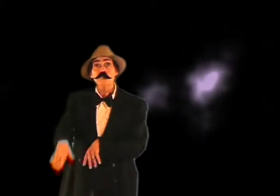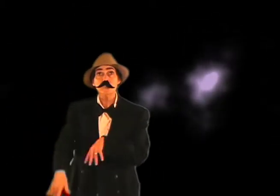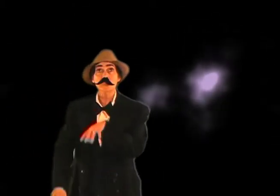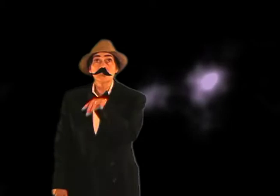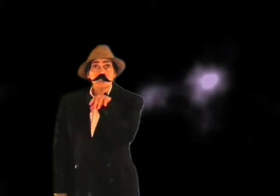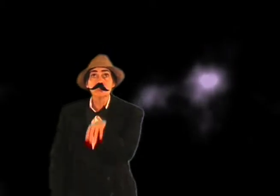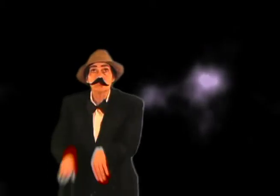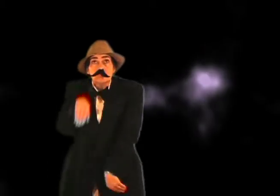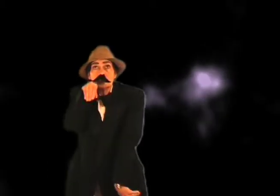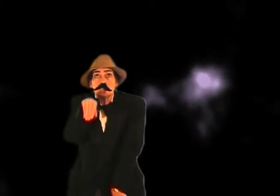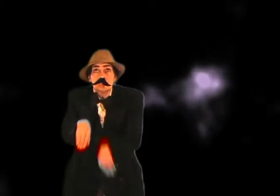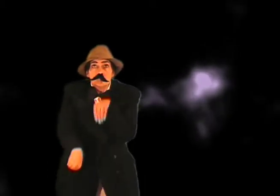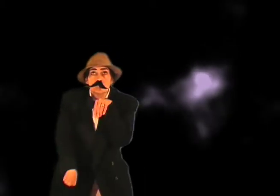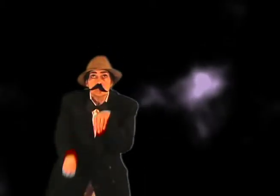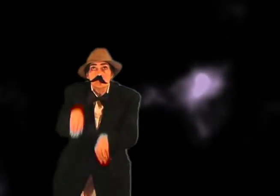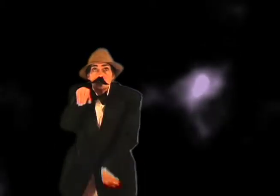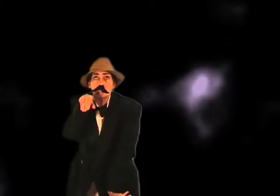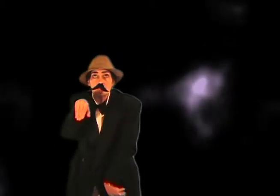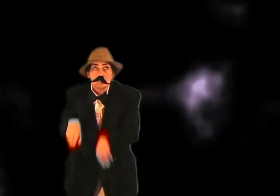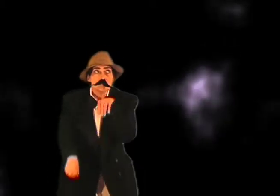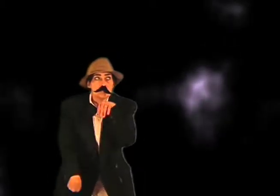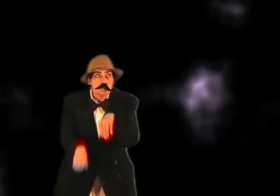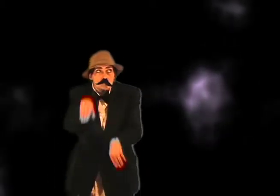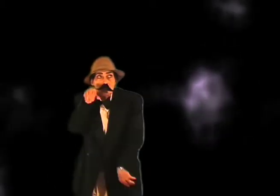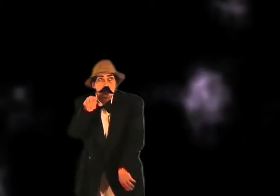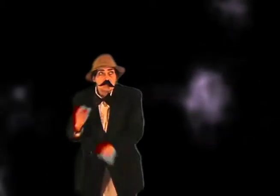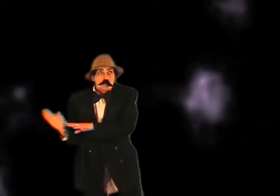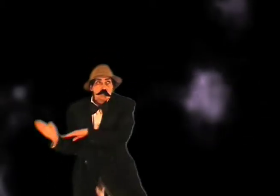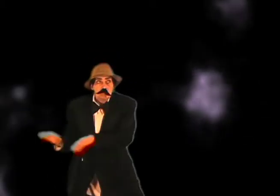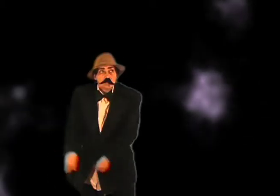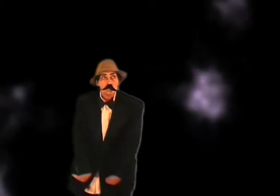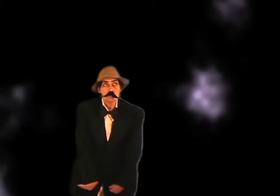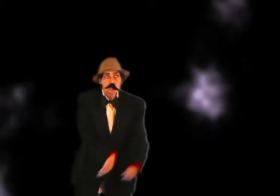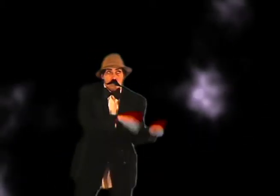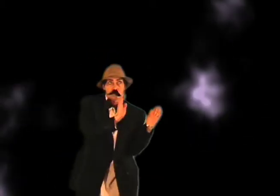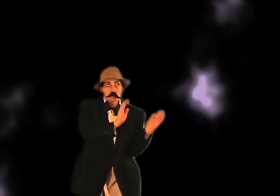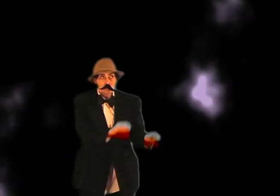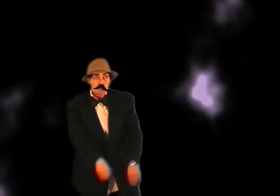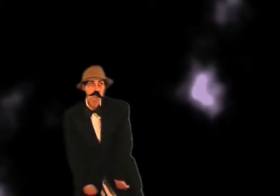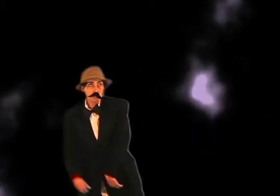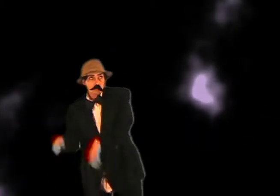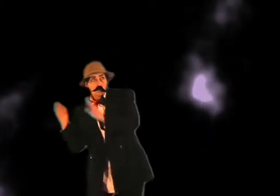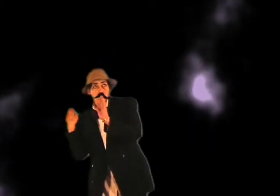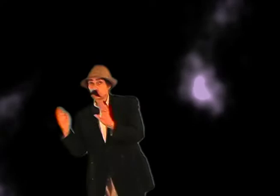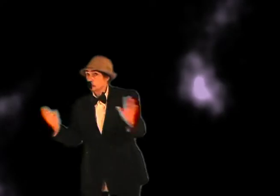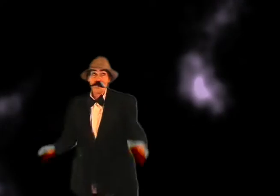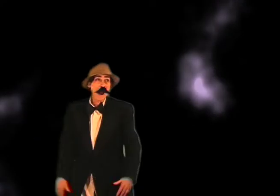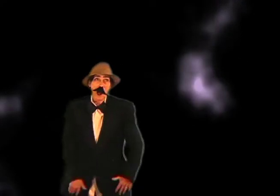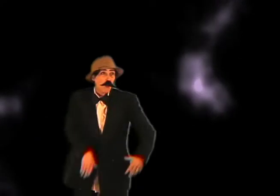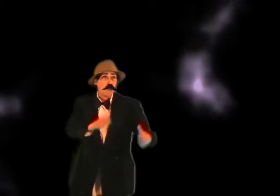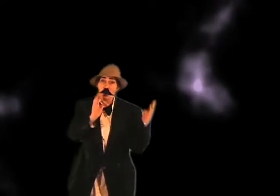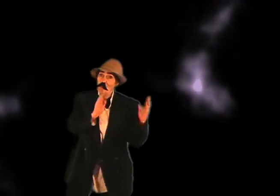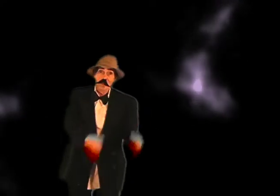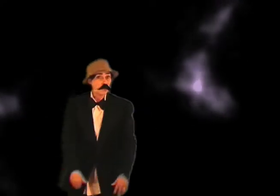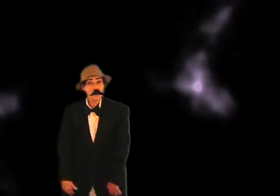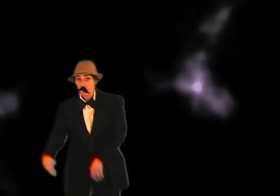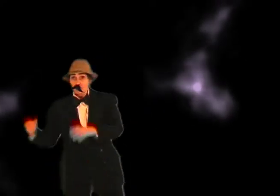And we could always smile or talk it out for a while. Somehow. Somehow. Some way. Some